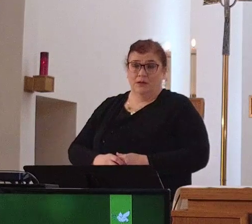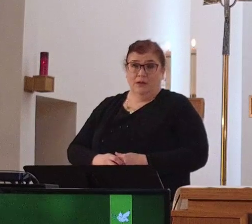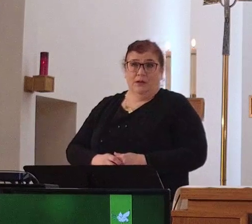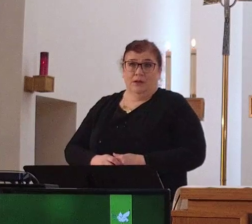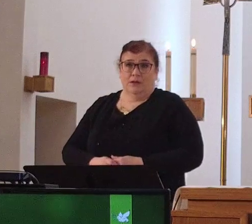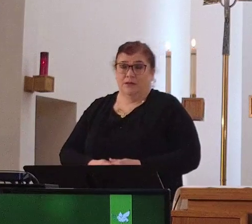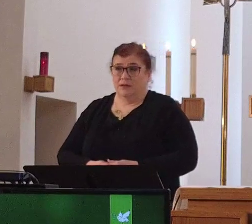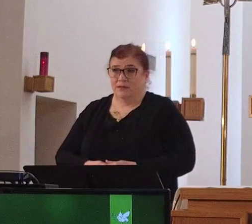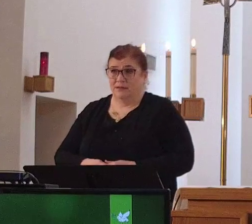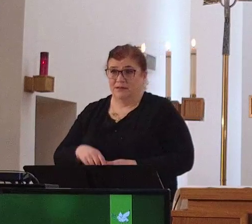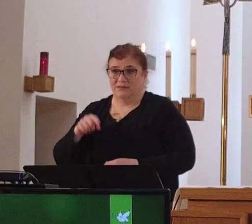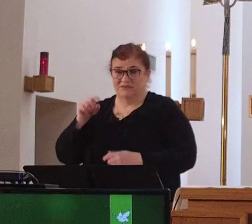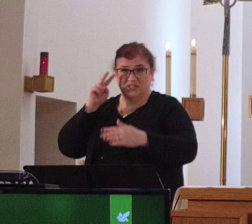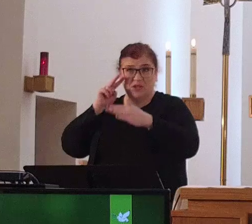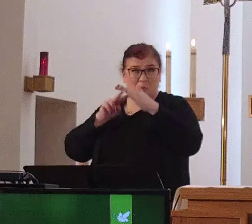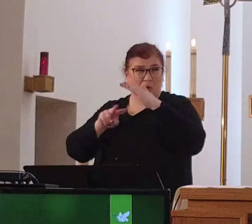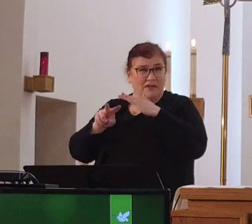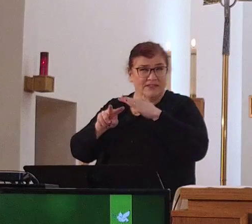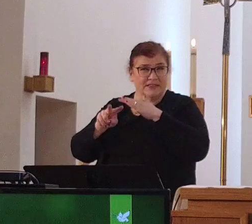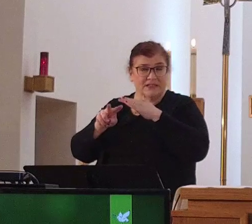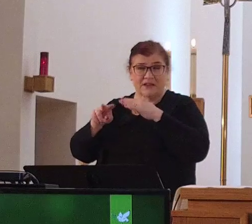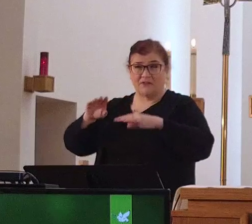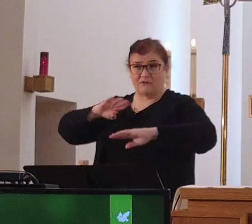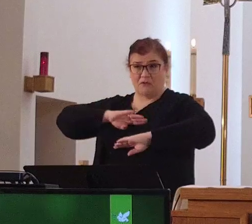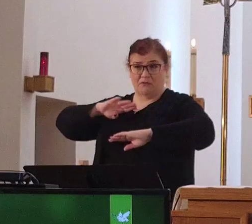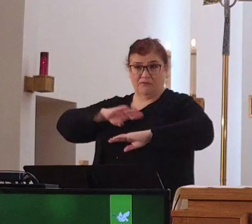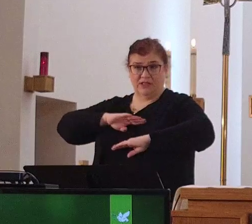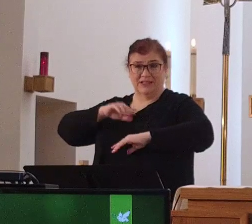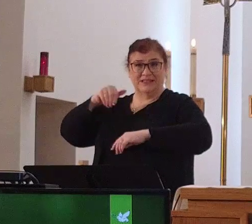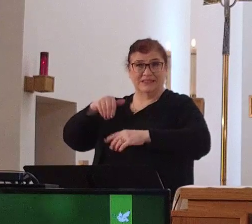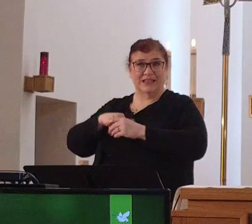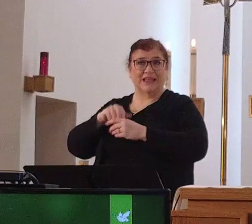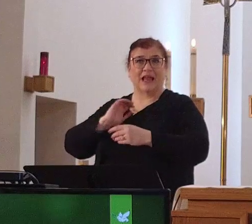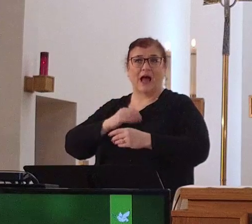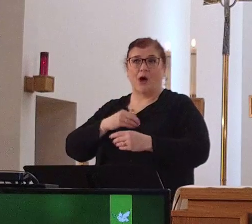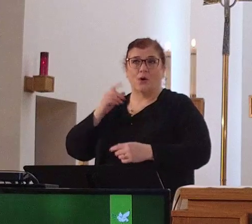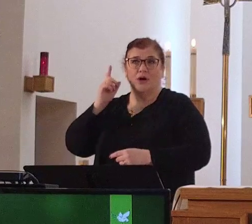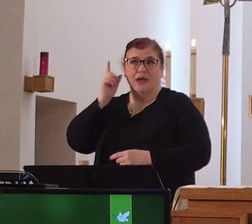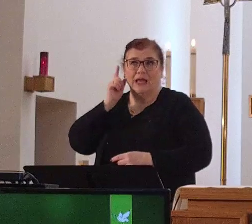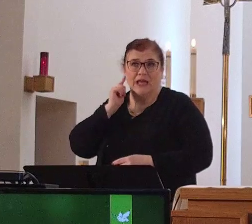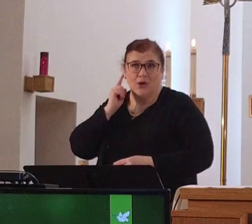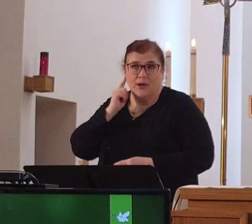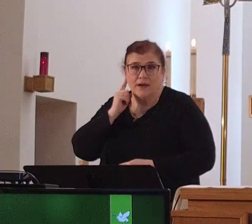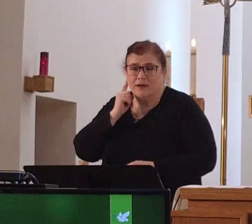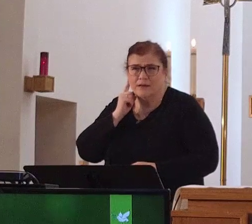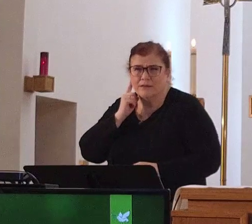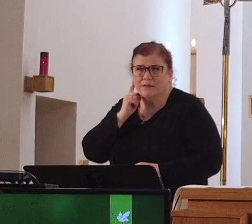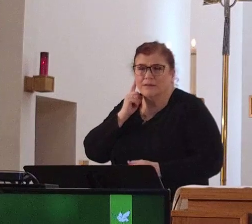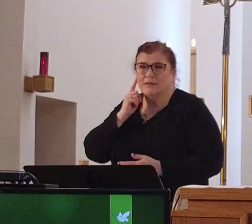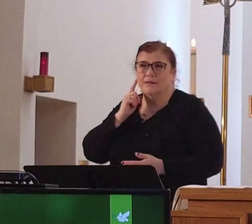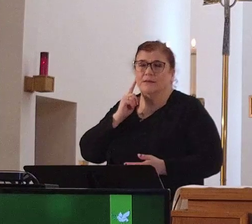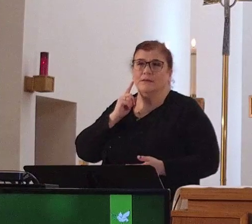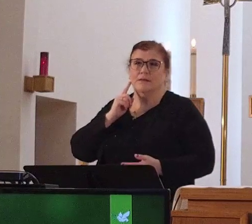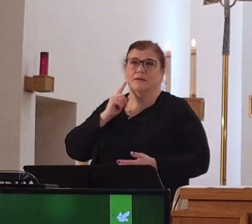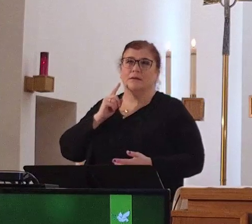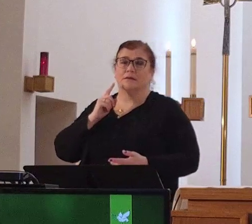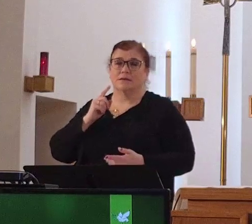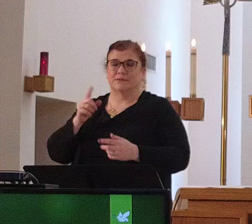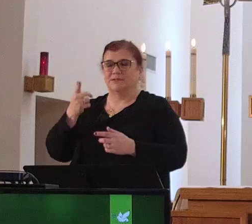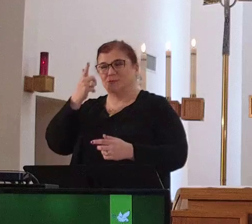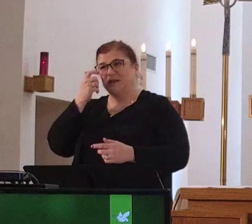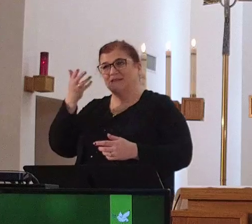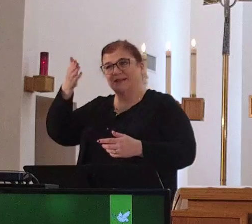that this prophecy has been fulfilled in our hearing, it is because God is